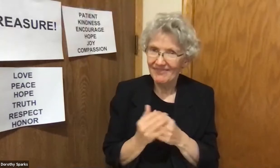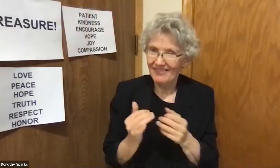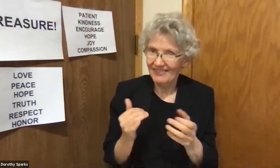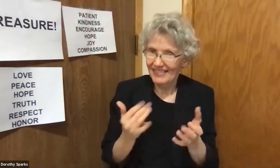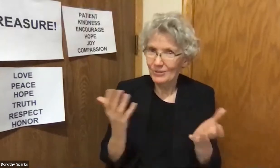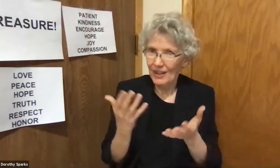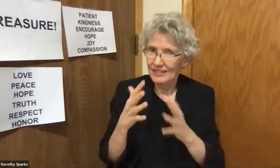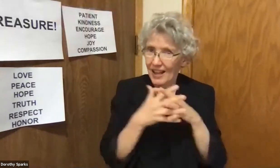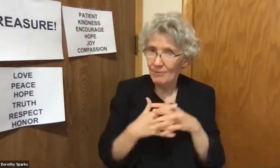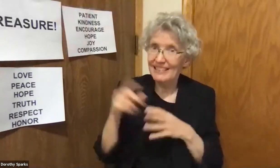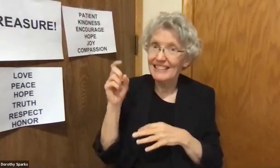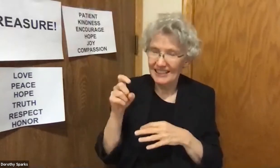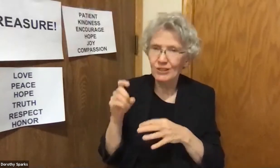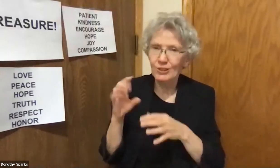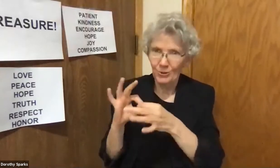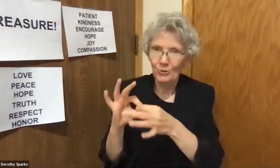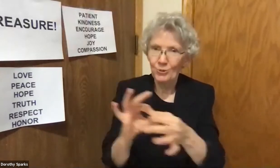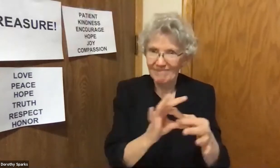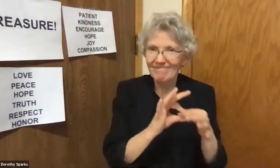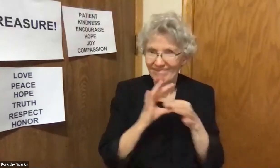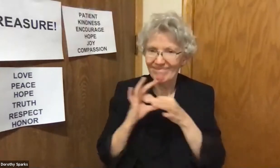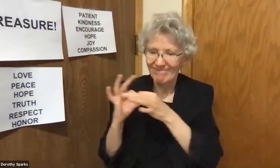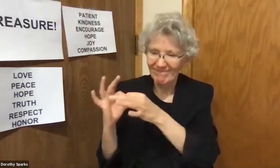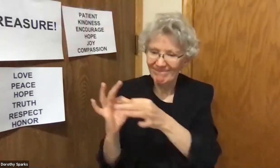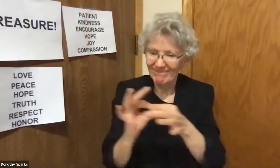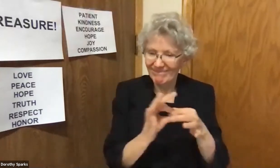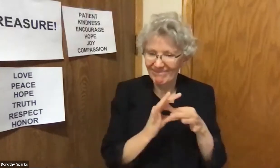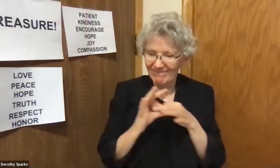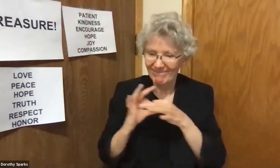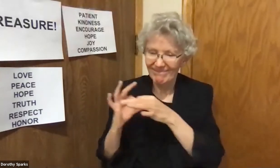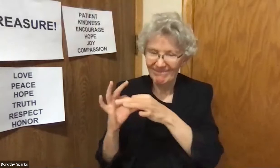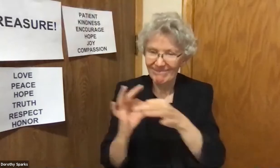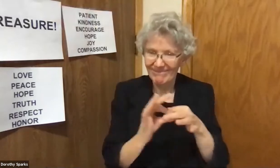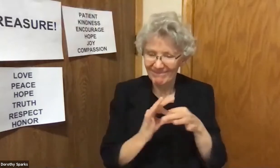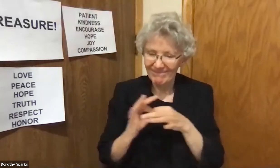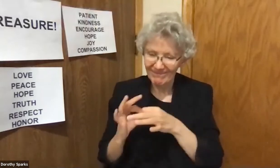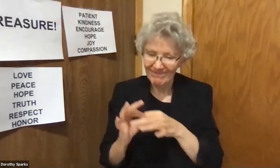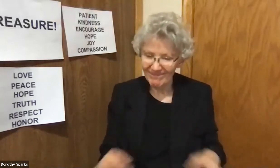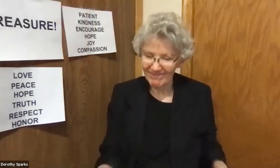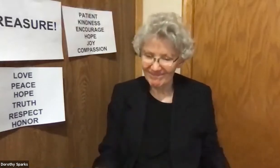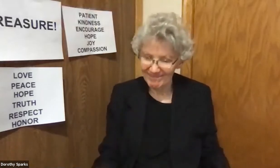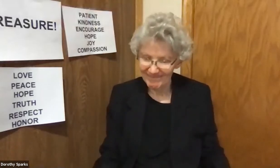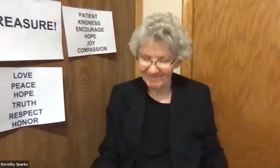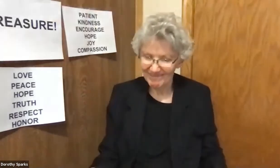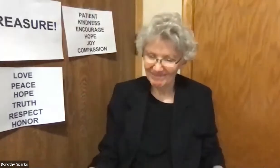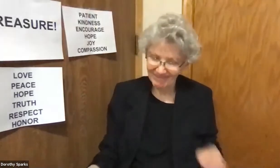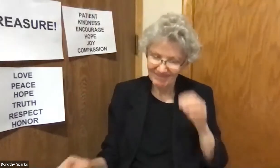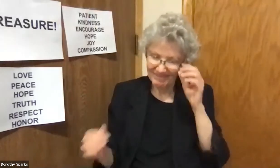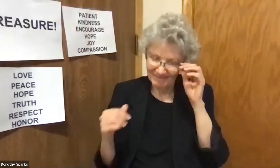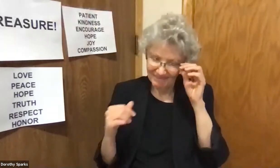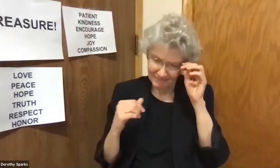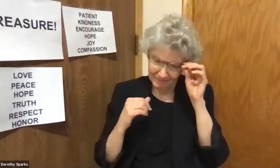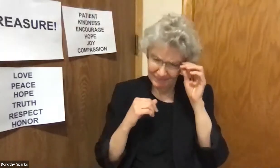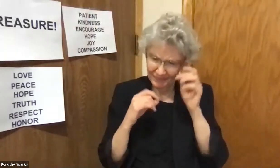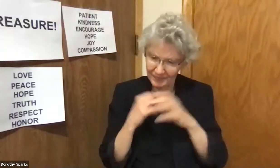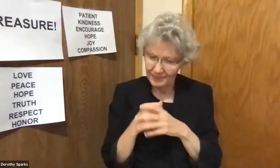and connectedness among one another. And this is exactly what America needs right now, is unity.